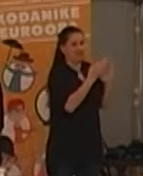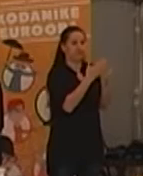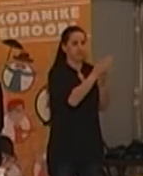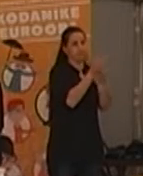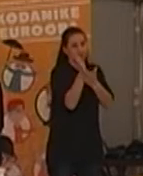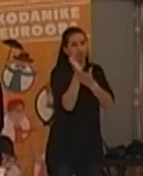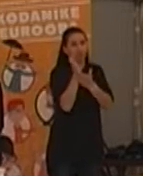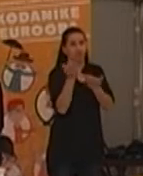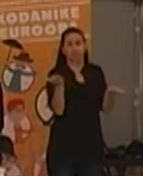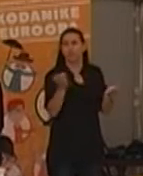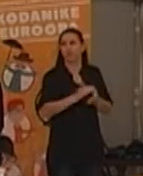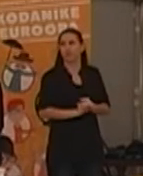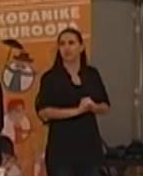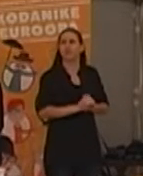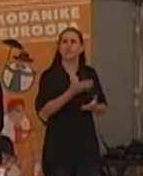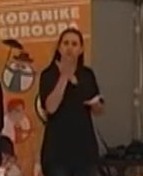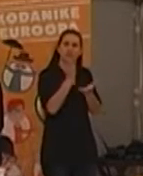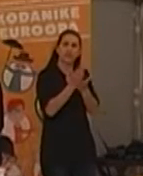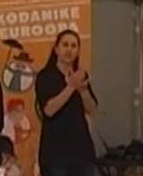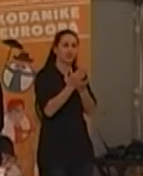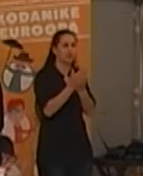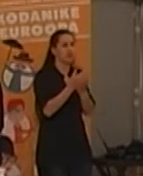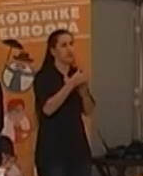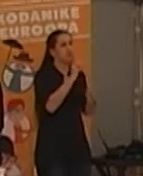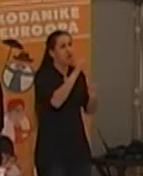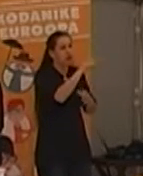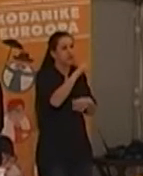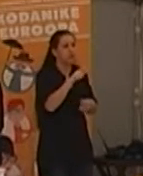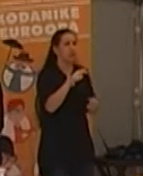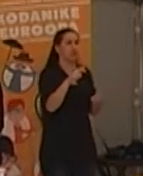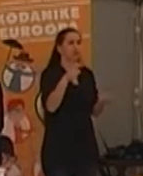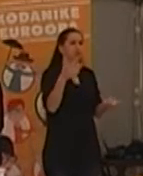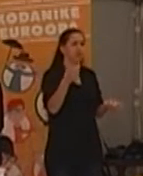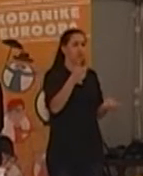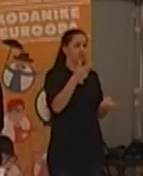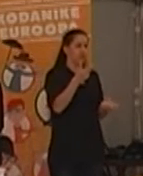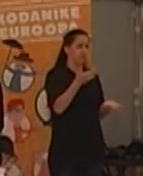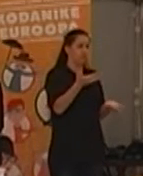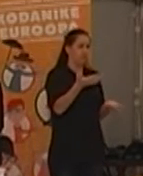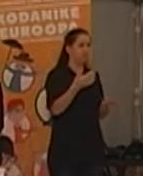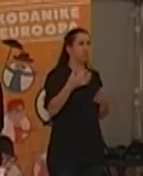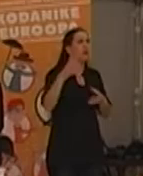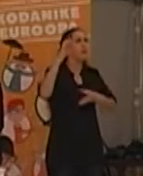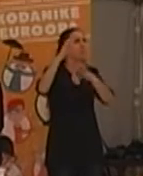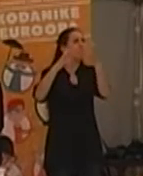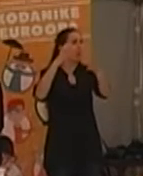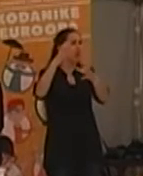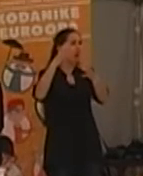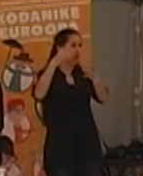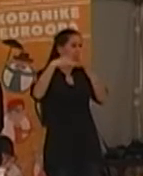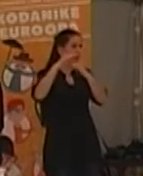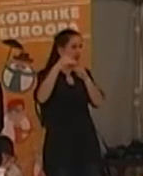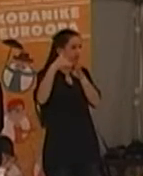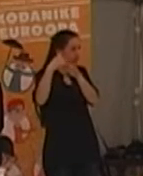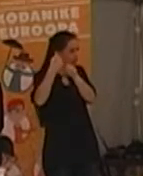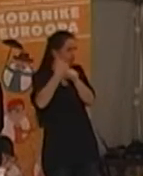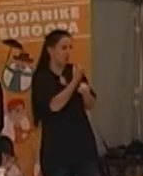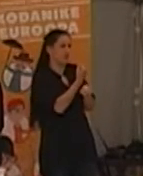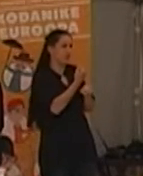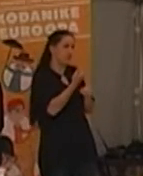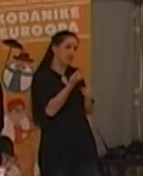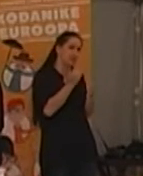the politicians, you know, face choices every year. The outside world forces us to react and